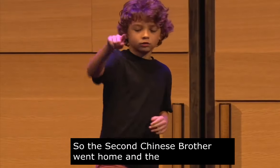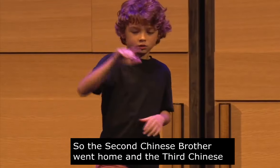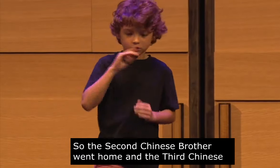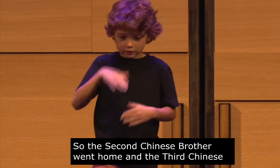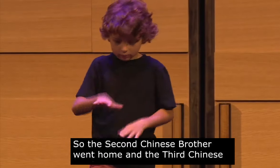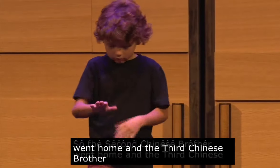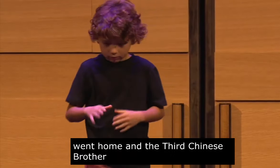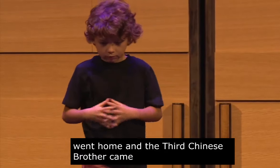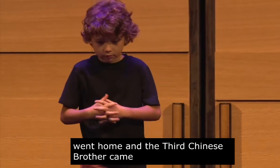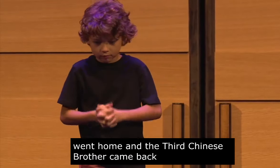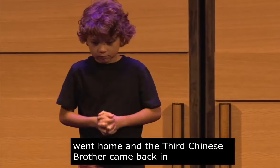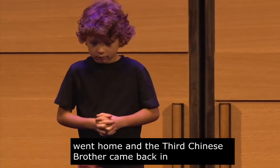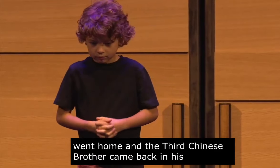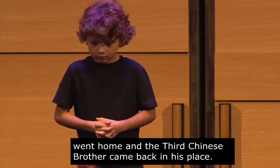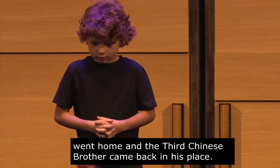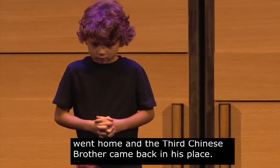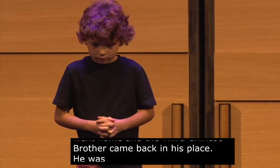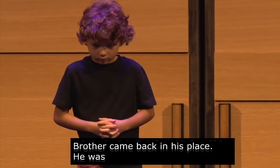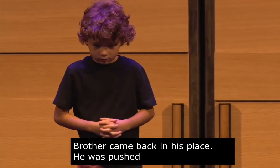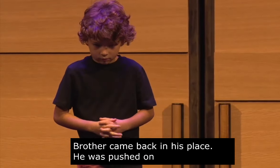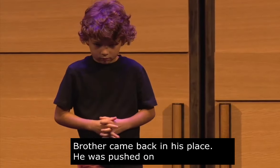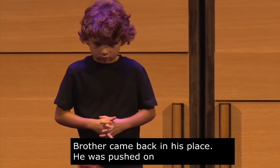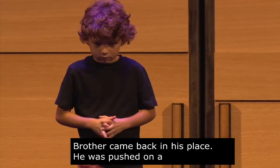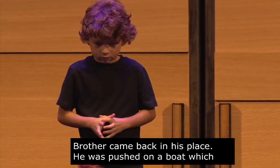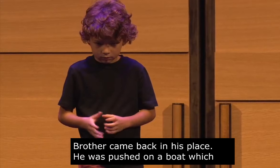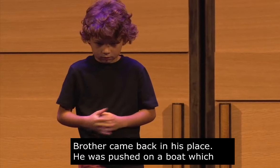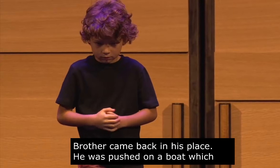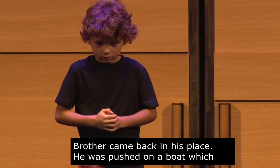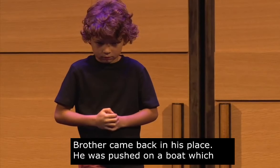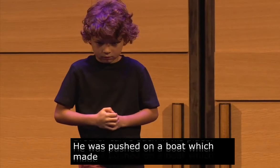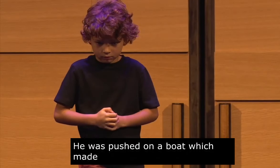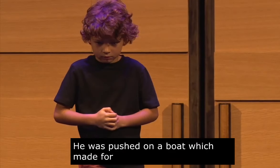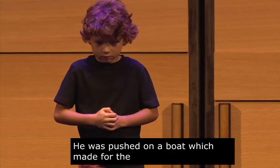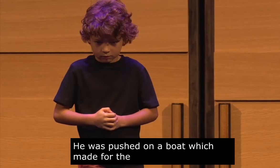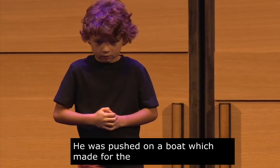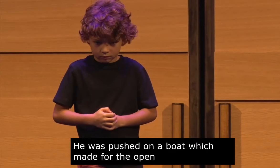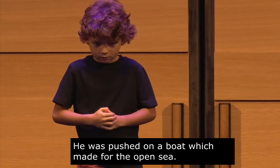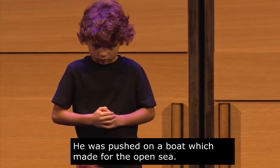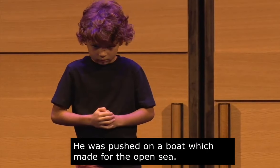Chinese brother came back in his place. He was pushed on a boat which made for the open sea.